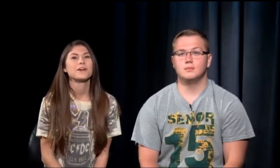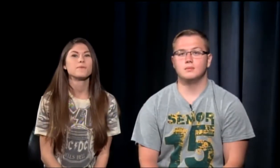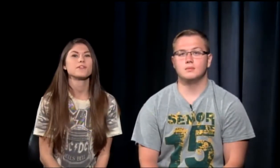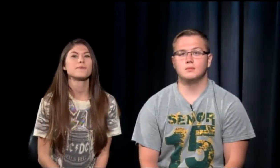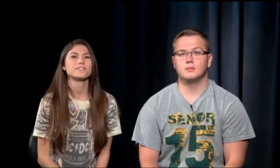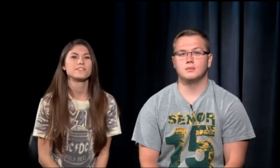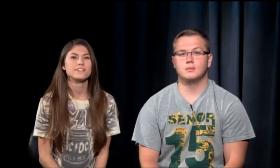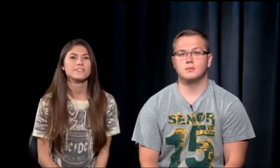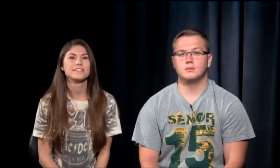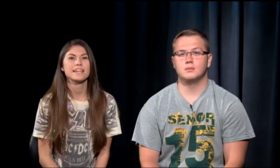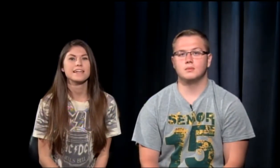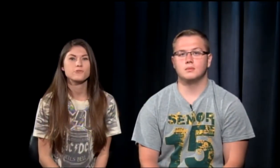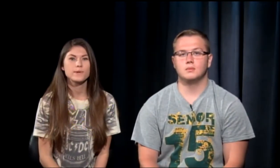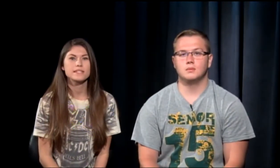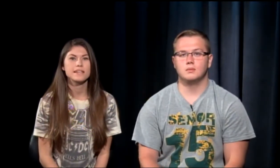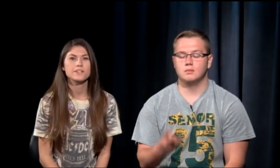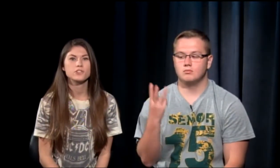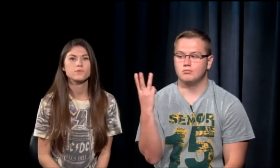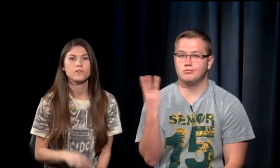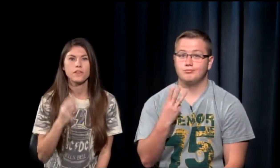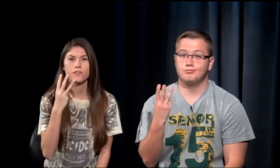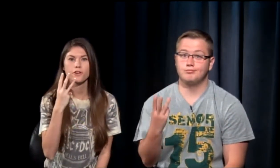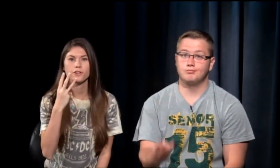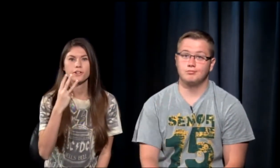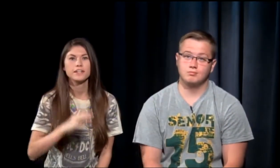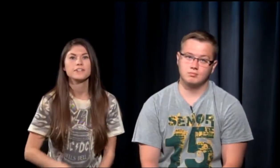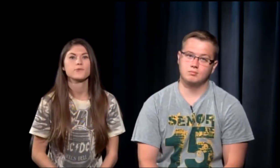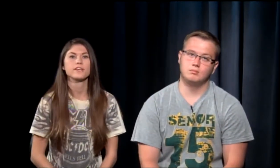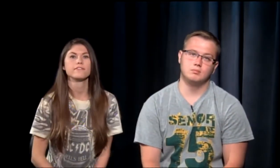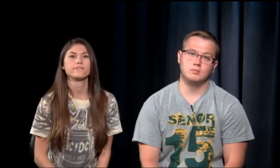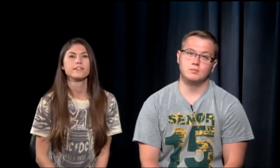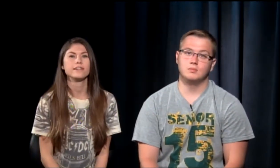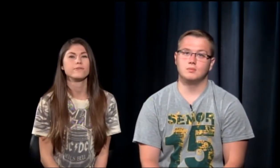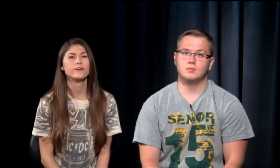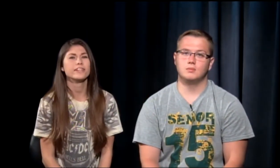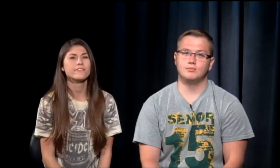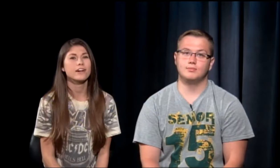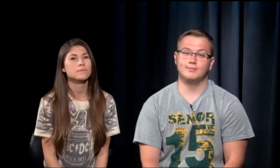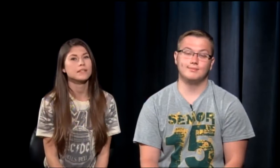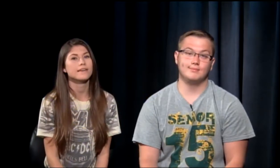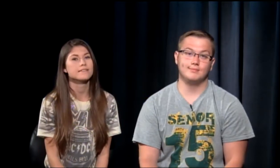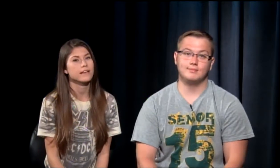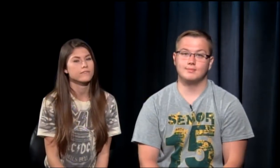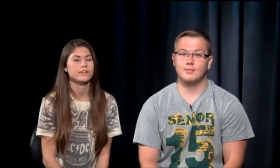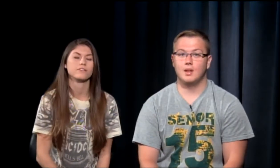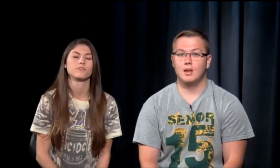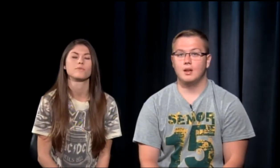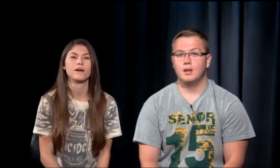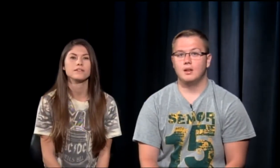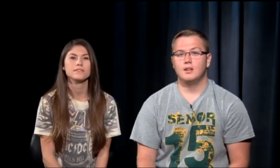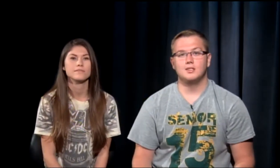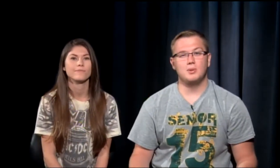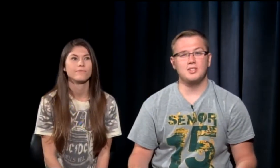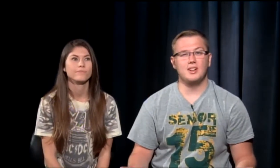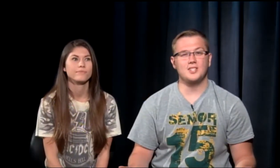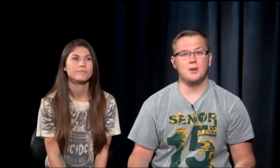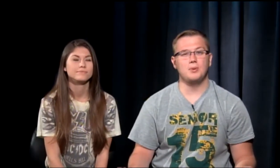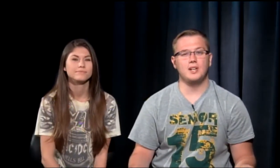Good morning, Western Hills. Today is Wednesday, June 3rd, 2015. We only have a couple days left here on Cougar Paws. So watch your last couple